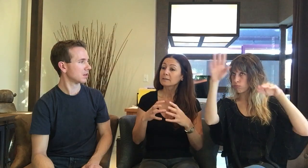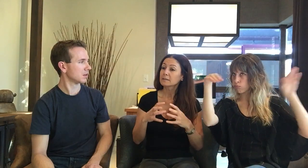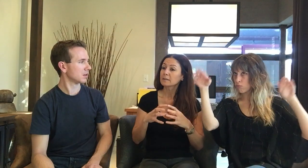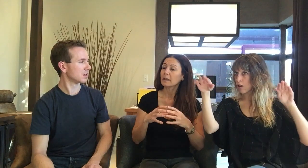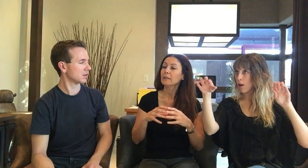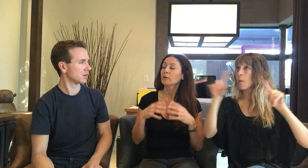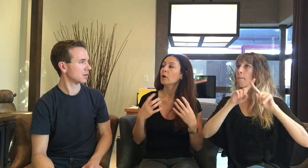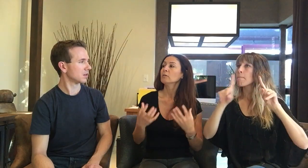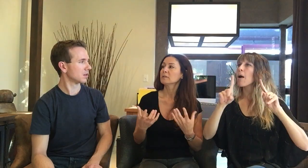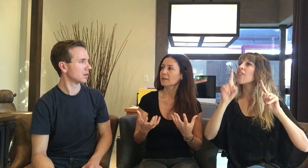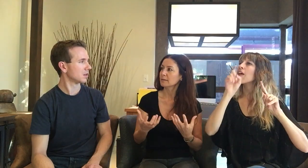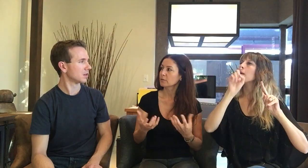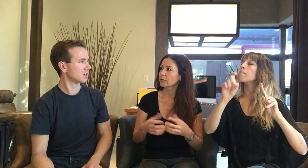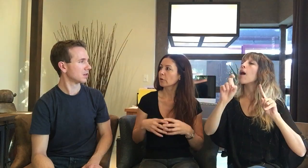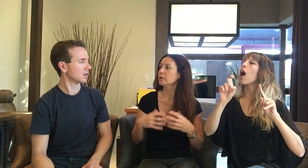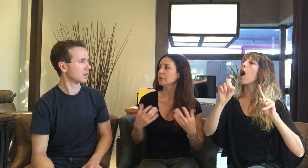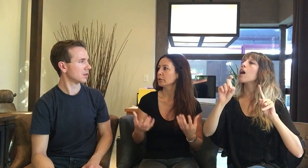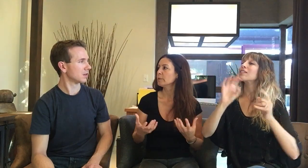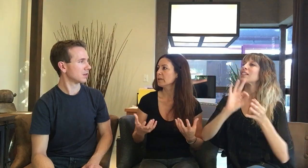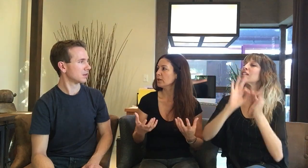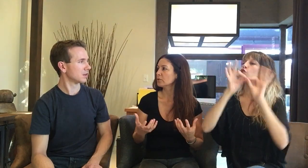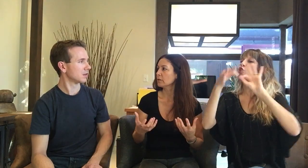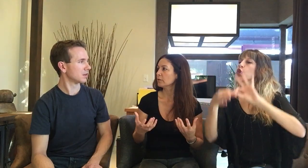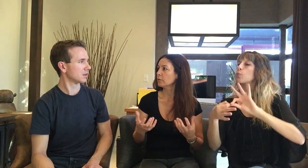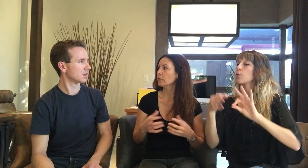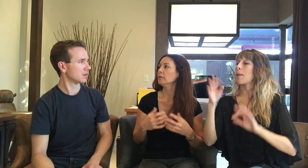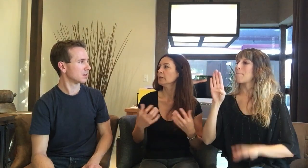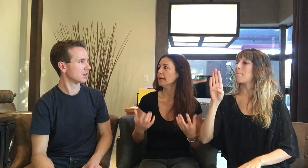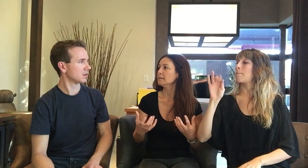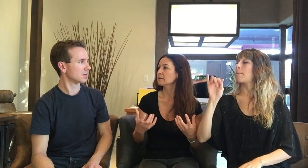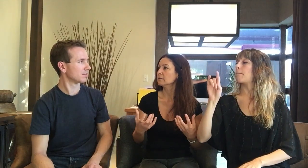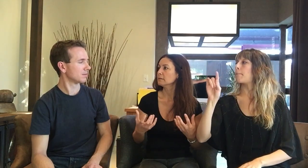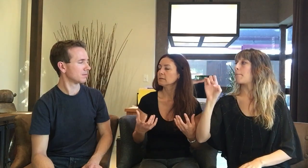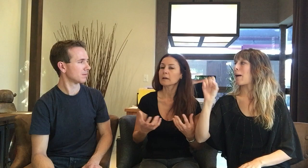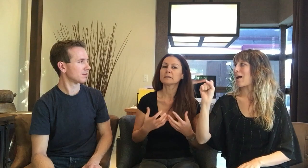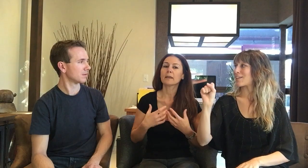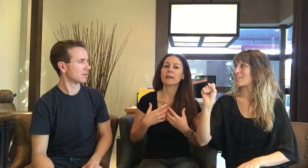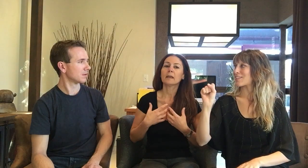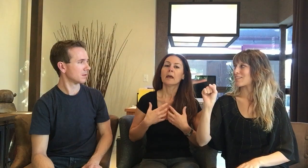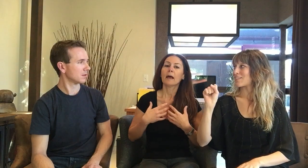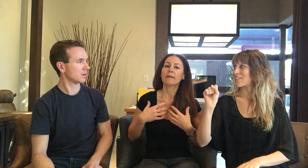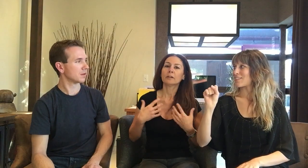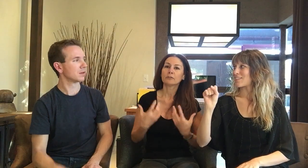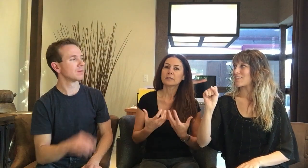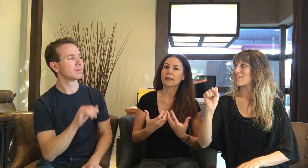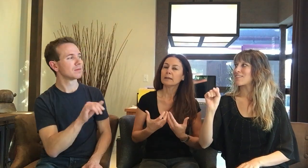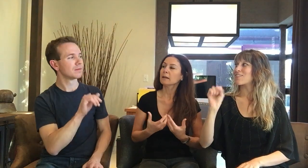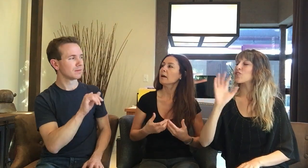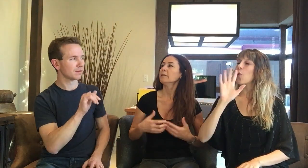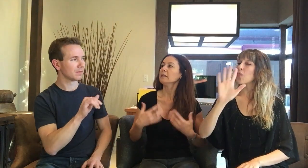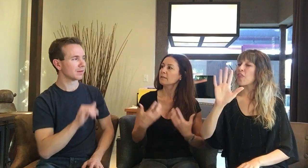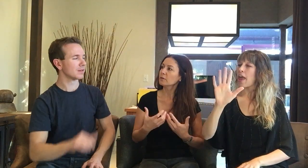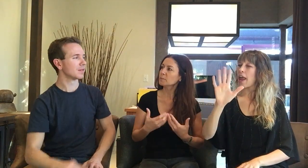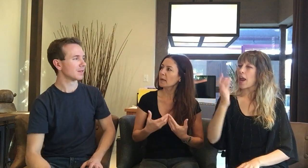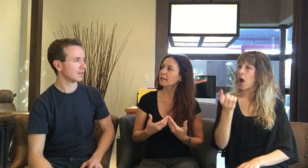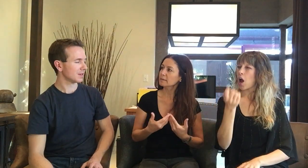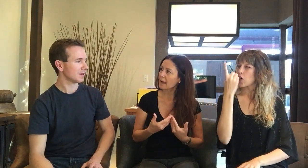bites in their own sense, through their own interpretation, through their own lens. As long as they have an understanding of the ethos behind this